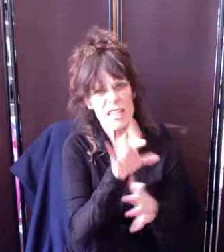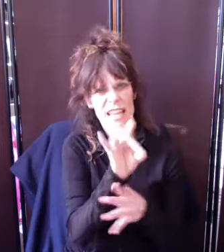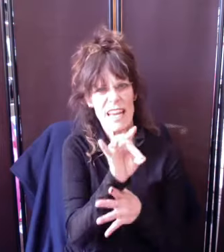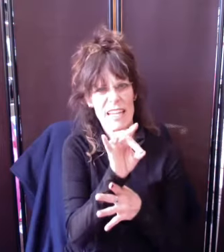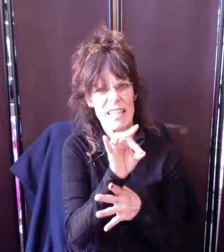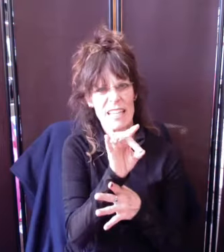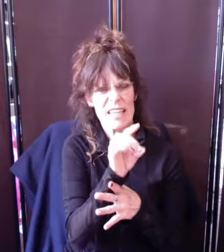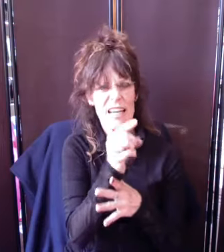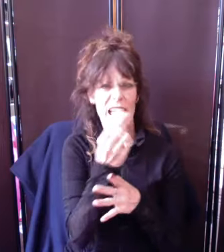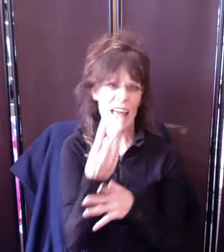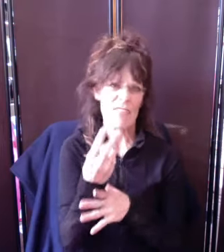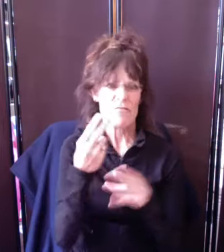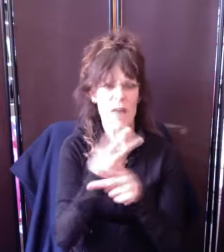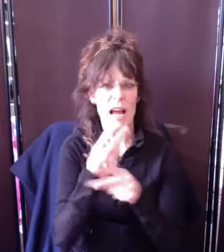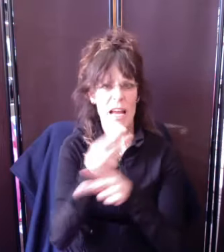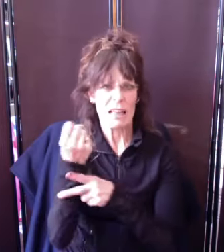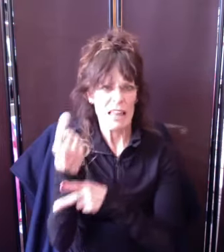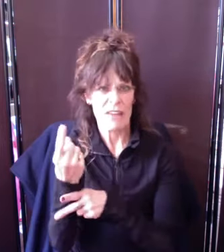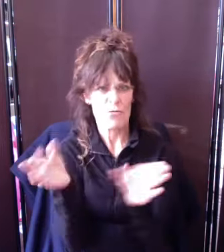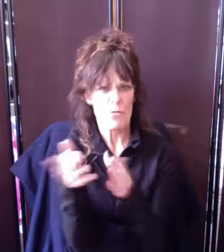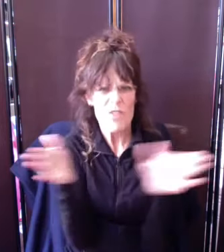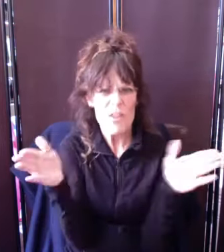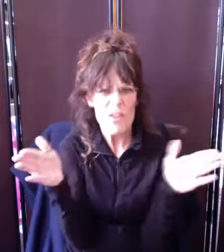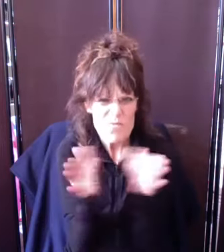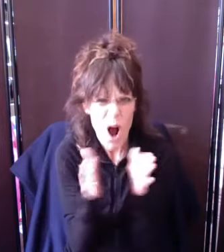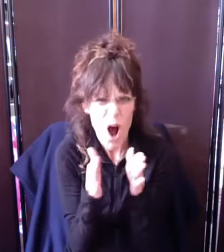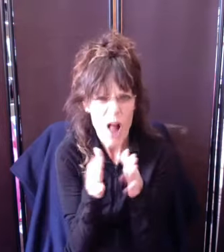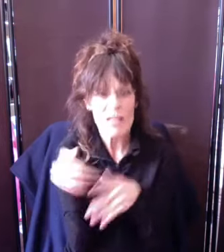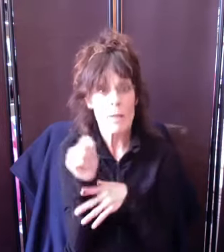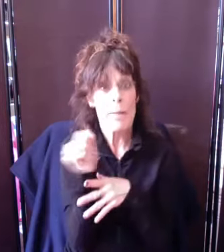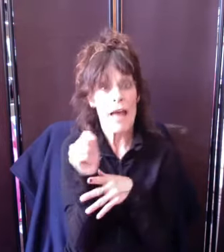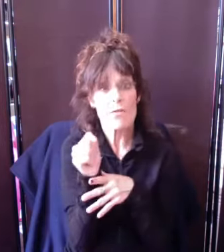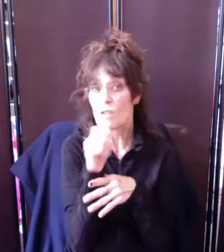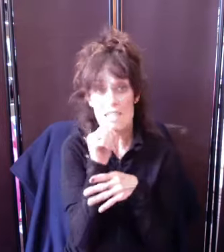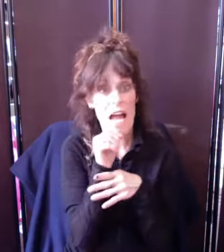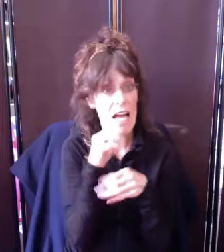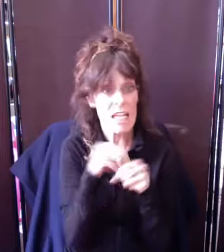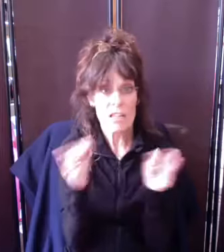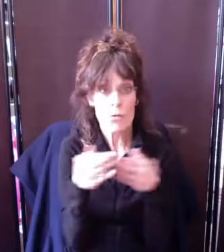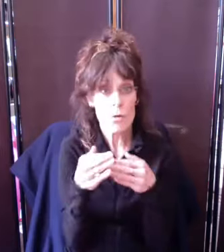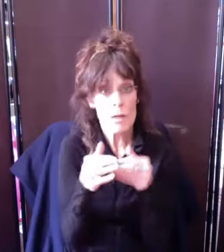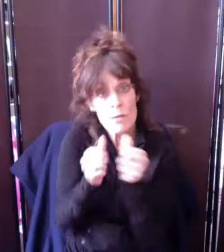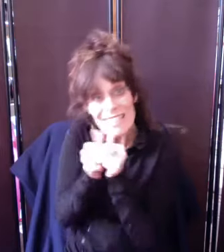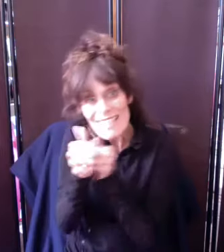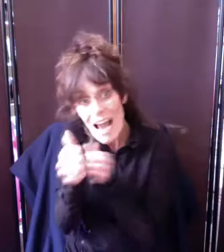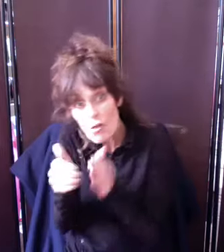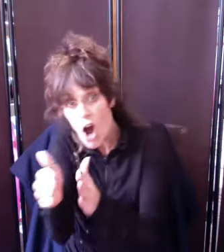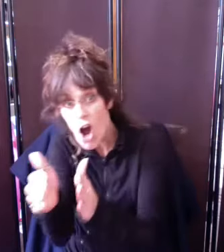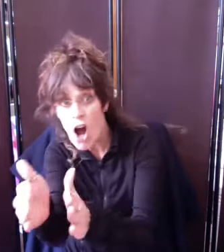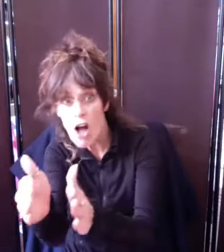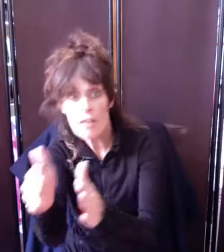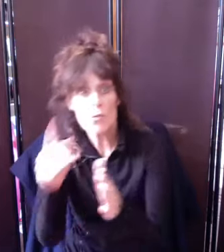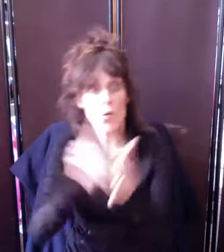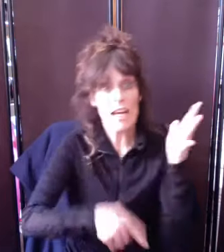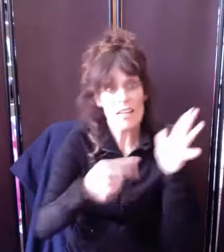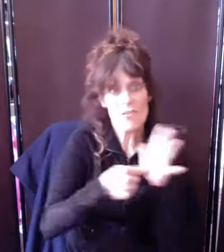That included the closet. The bathroom was down the hall, but it was what I could afford. And it was where I would it was at least in a safe neighborhood.